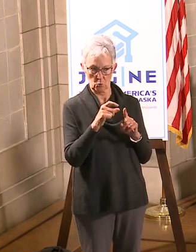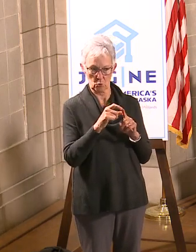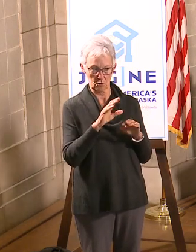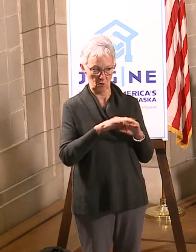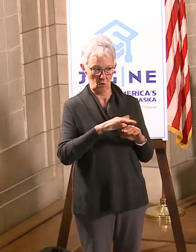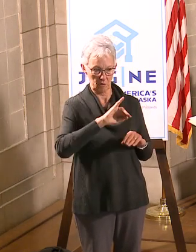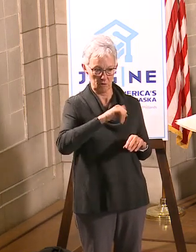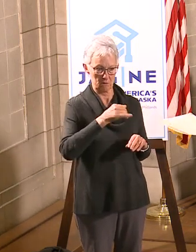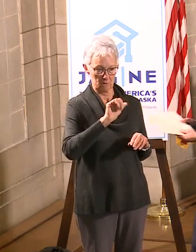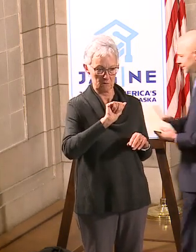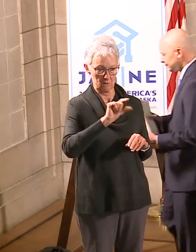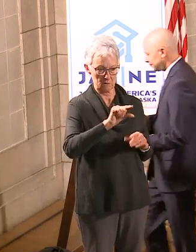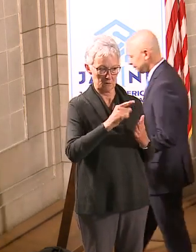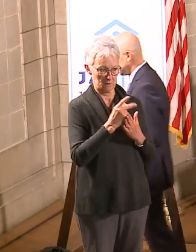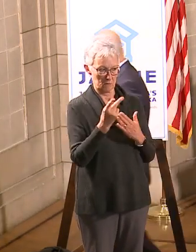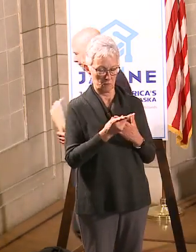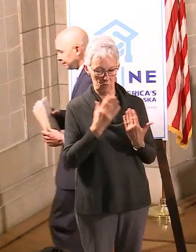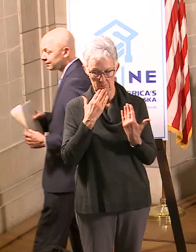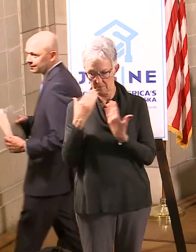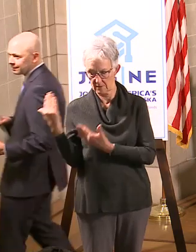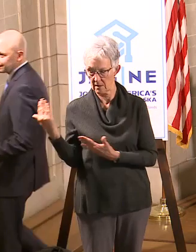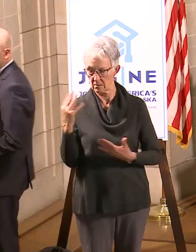Sure.